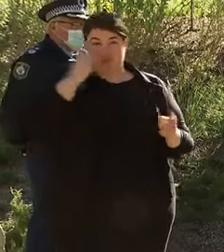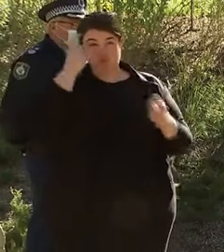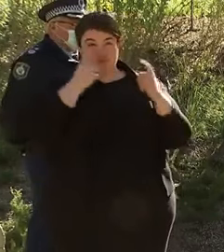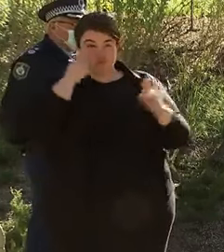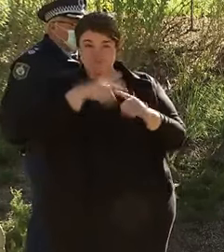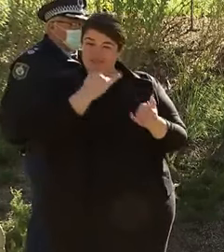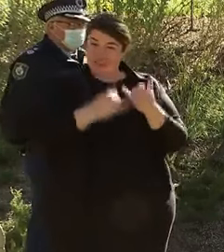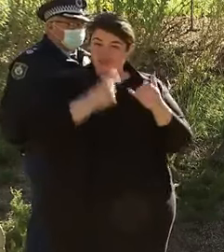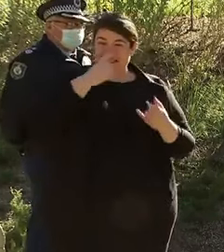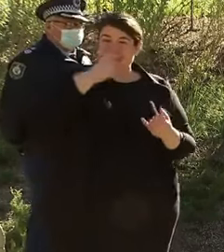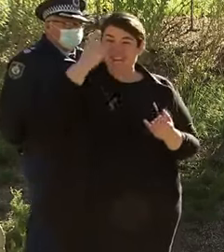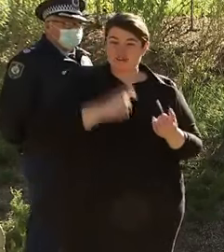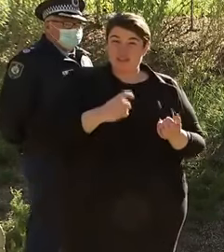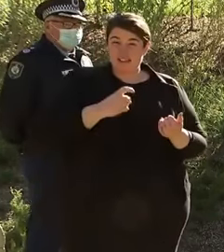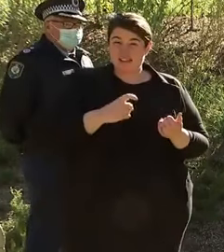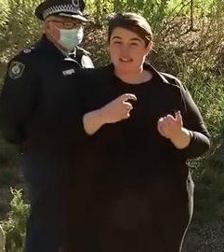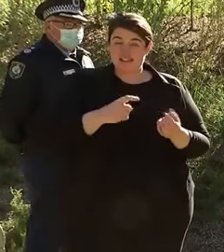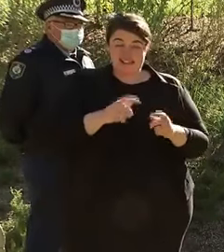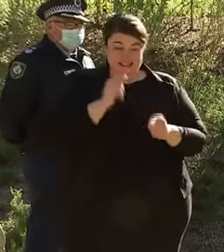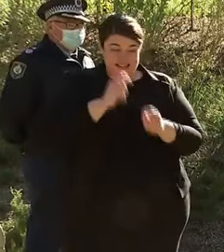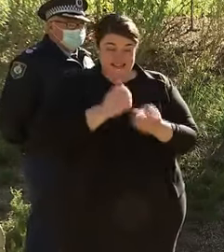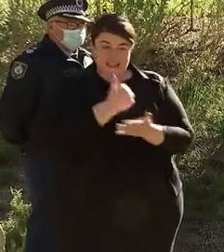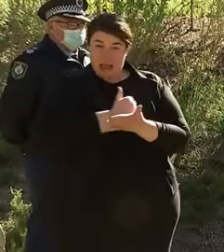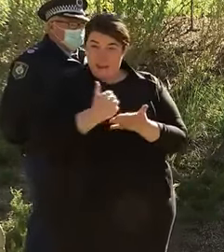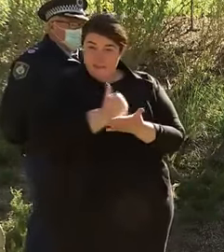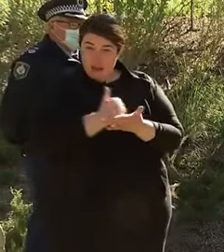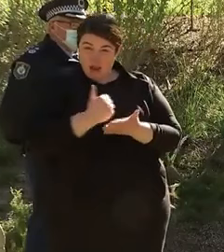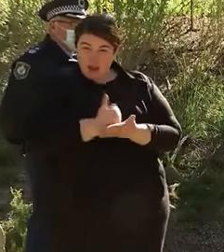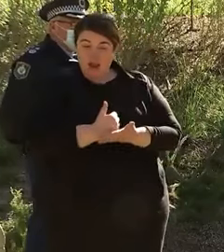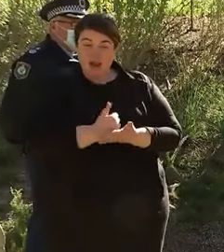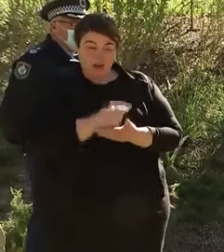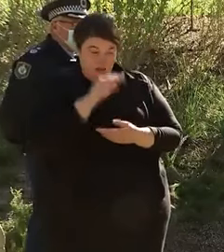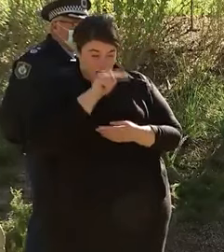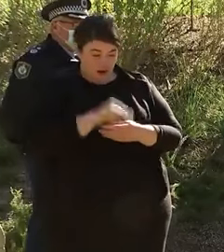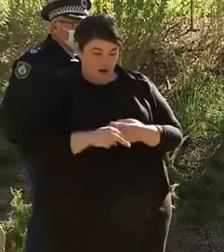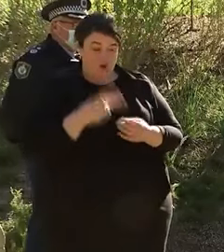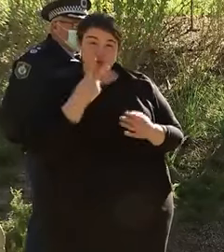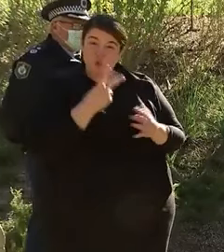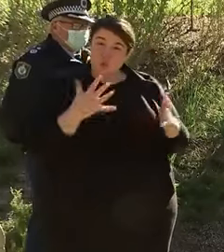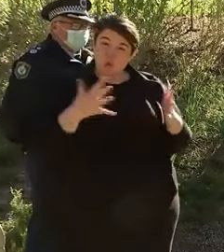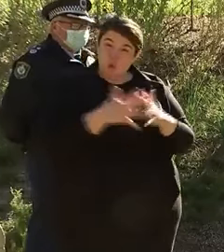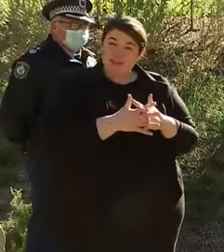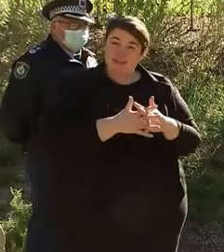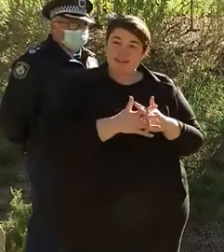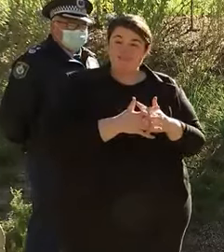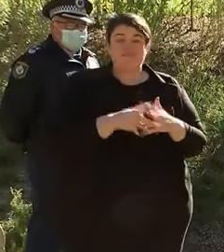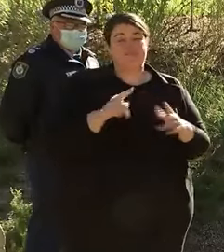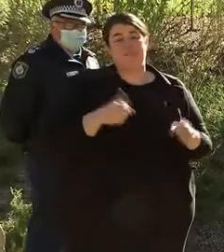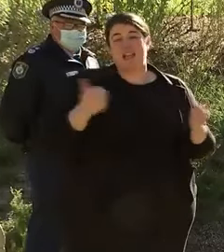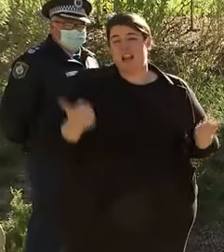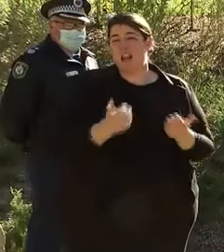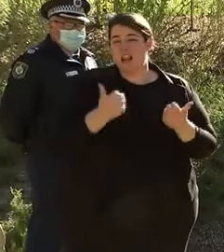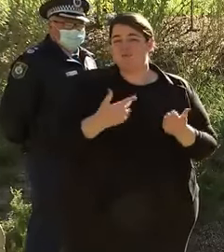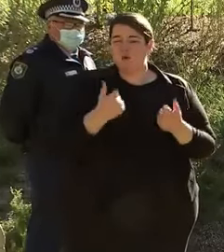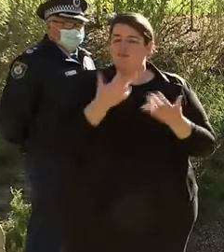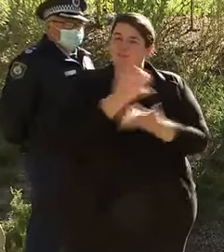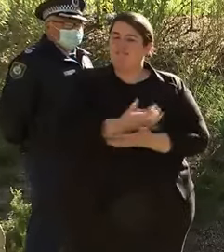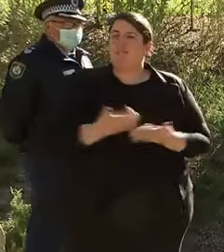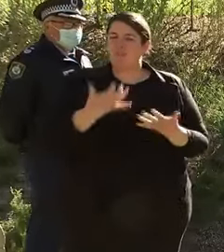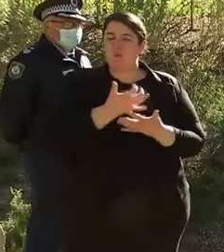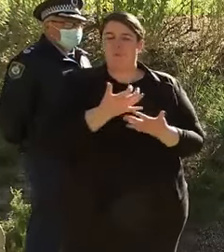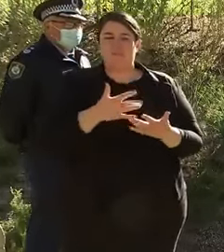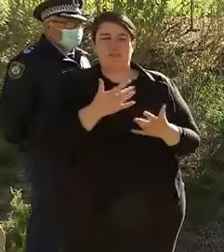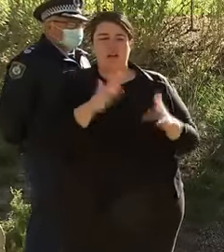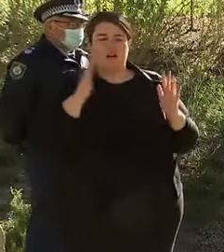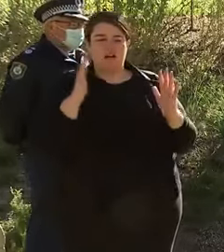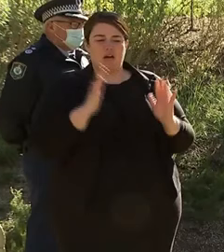seriously, we maintain those testing numbers, then 2 weeks may be sufficient for us to have that comfort. But what I'd be